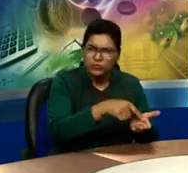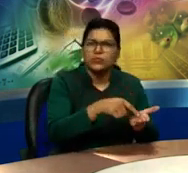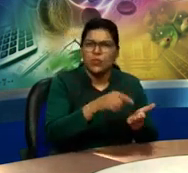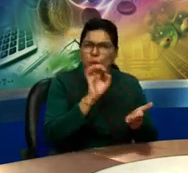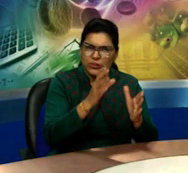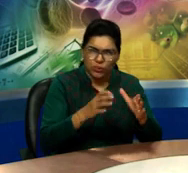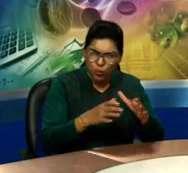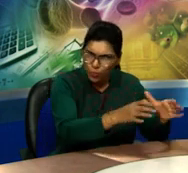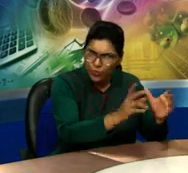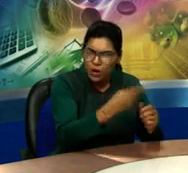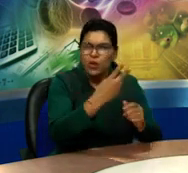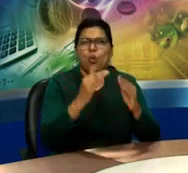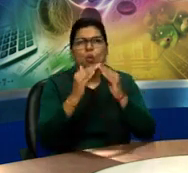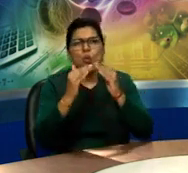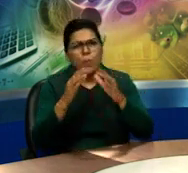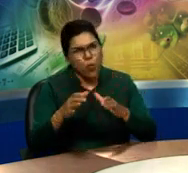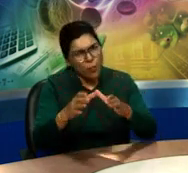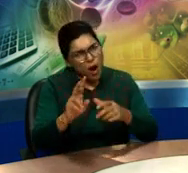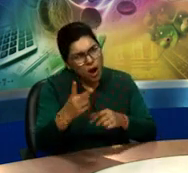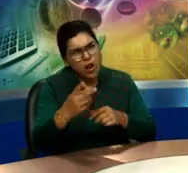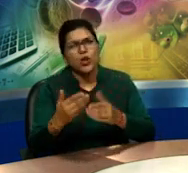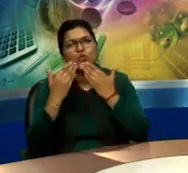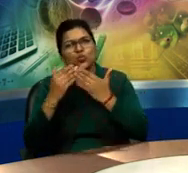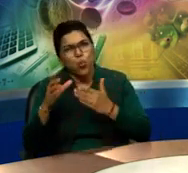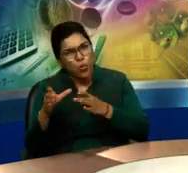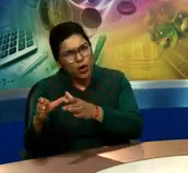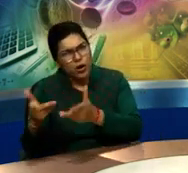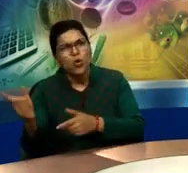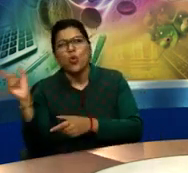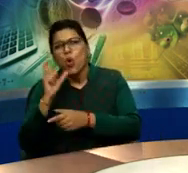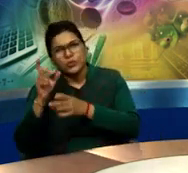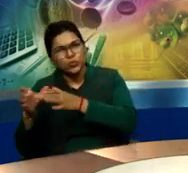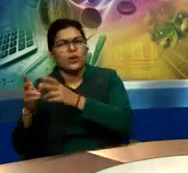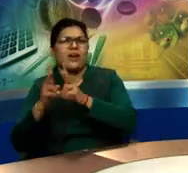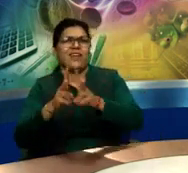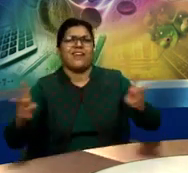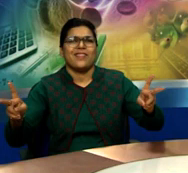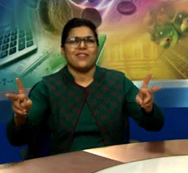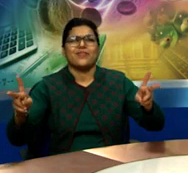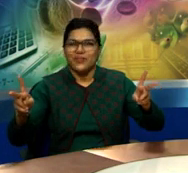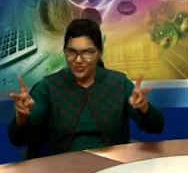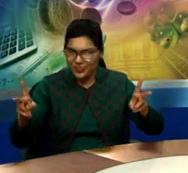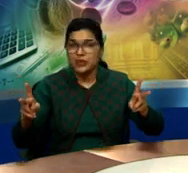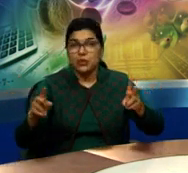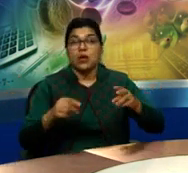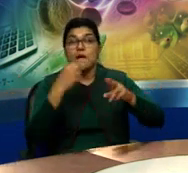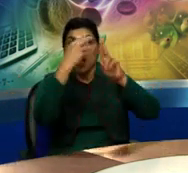So all these 3 components are generally everywhere, in school, in college, at workplace.